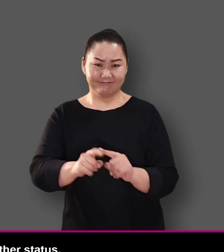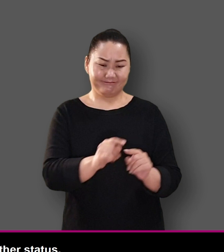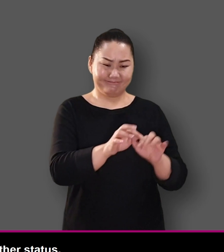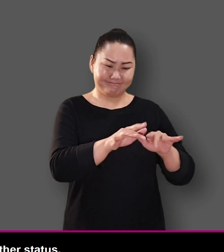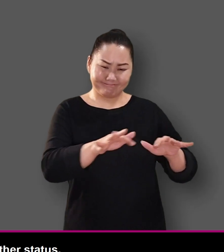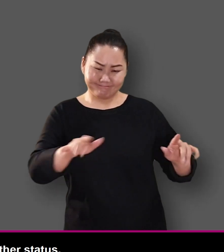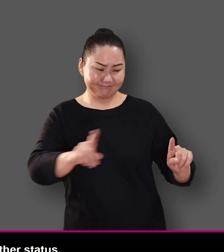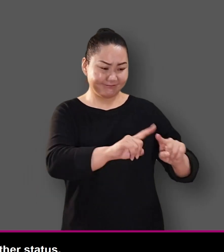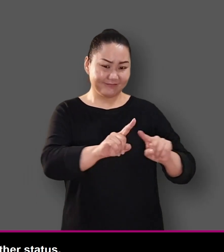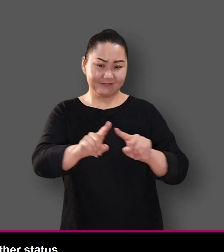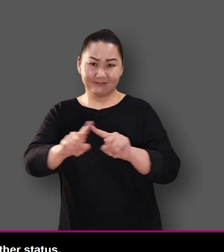and other status.